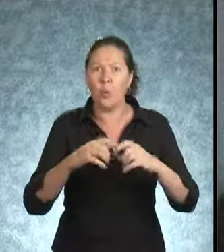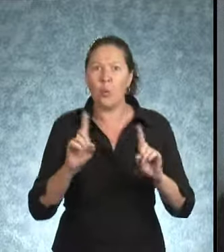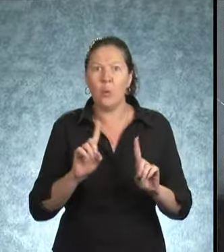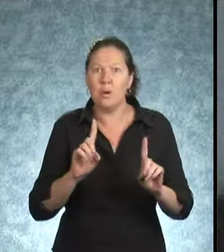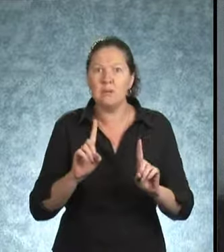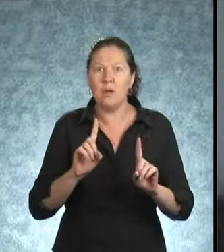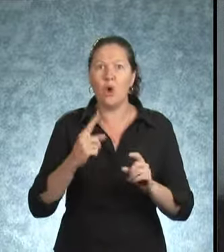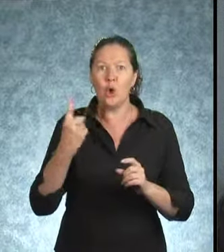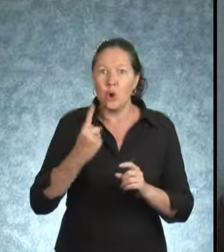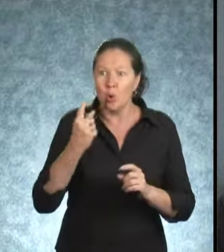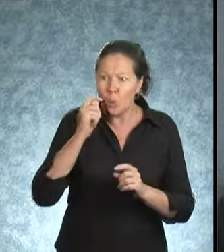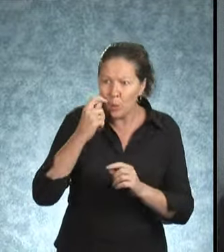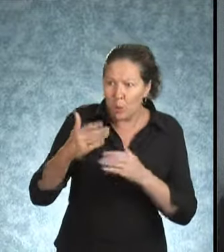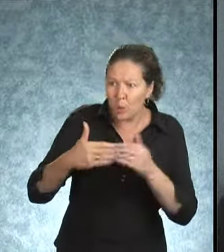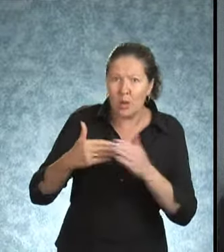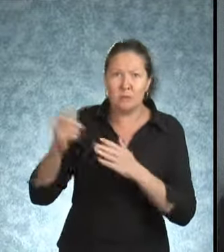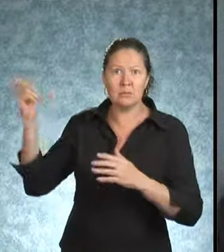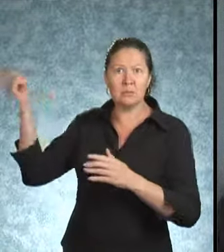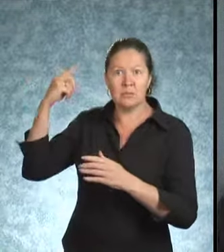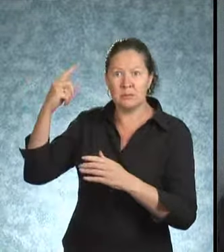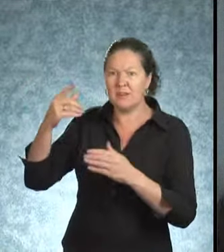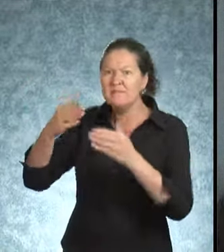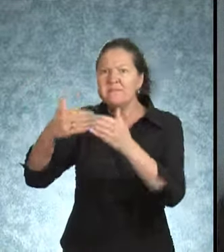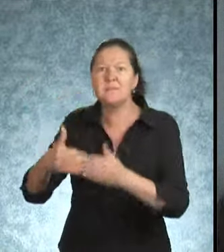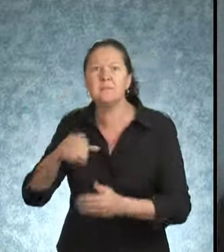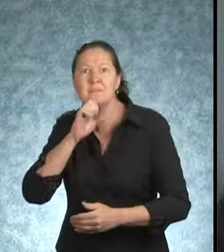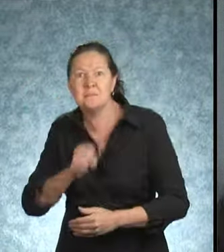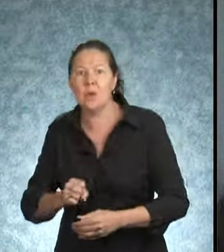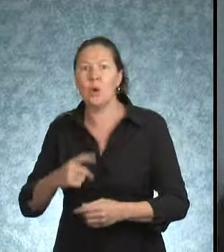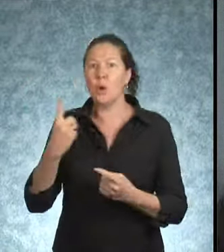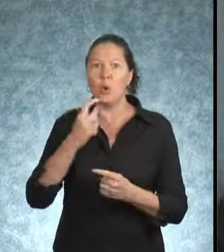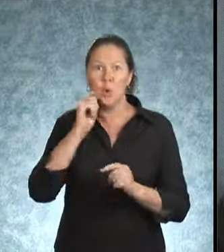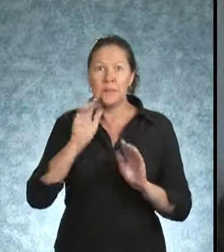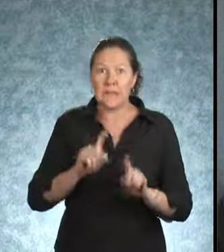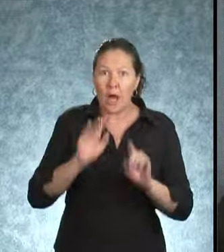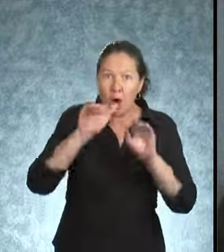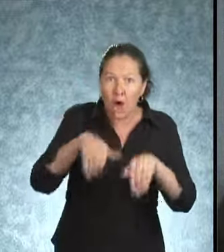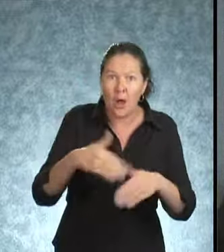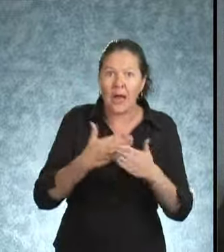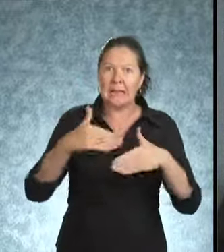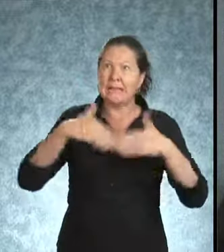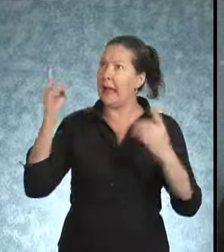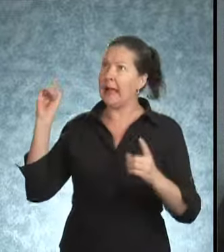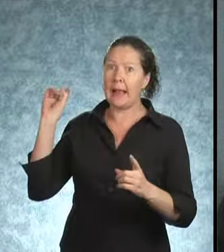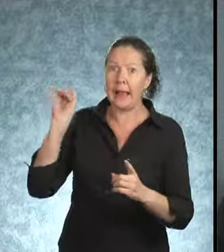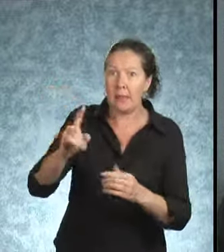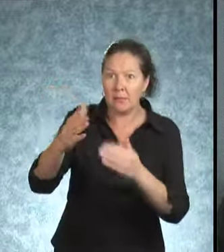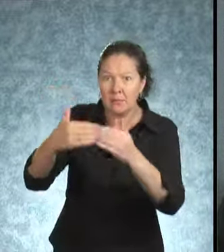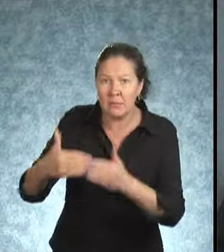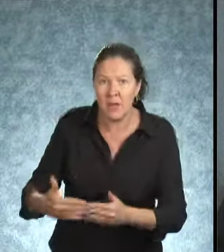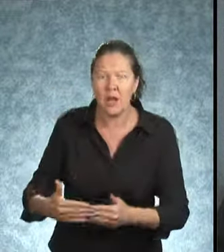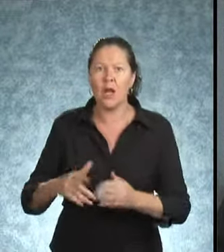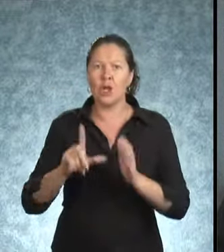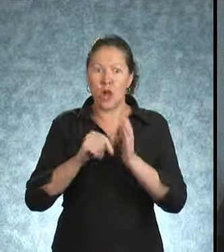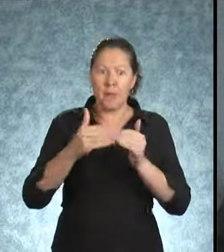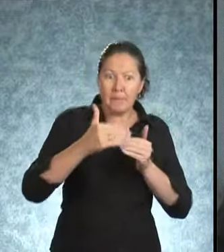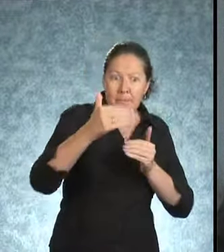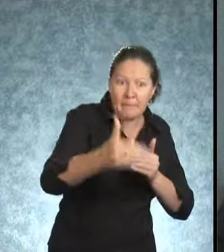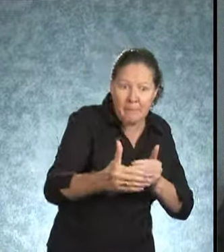you know, who's going to organise the contractor? Who's going to be home on that particular day? What's the timeframe?